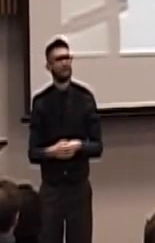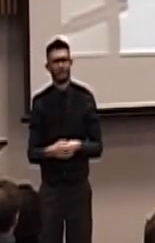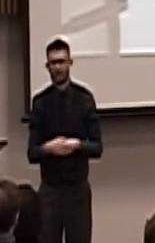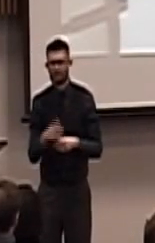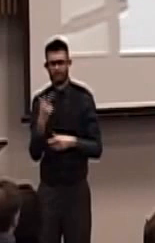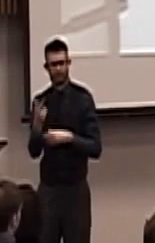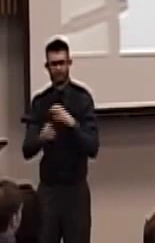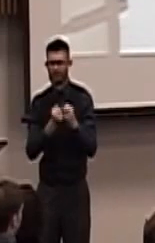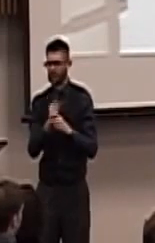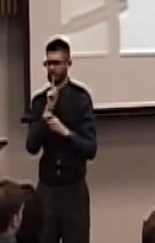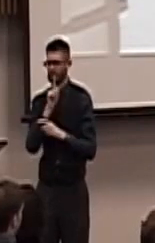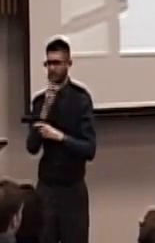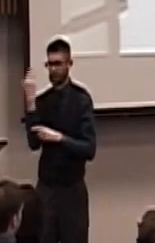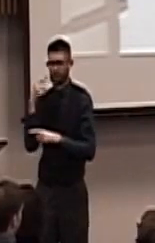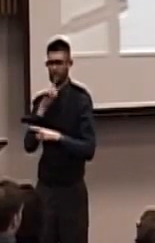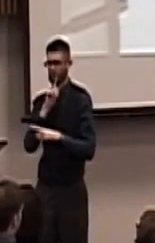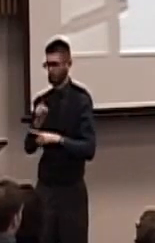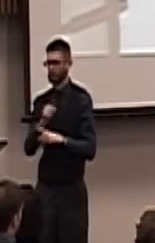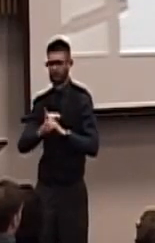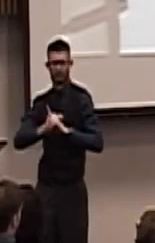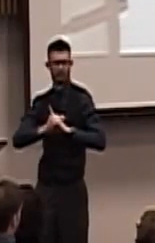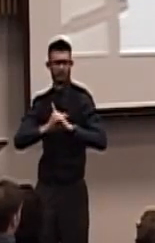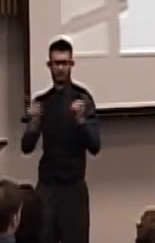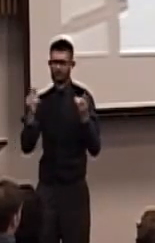ago. I'm very impressed.